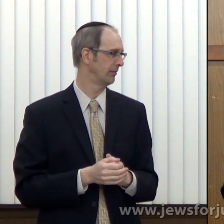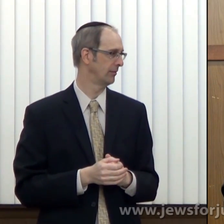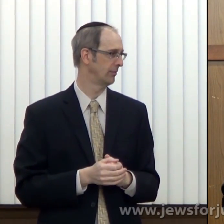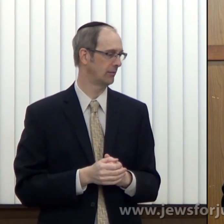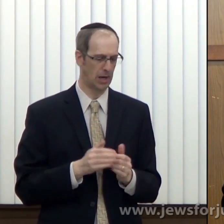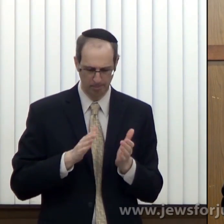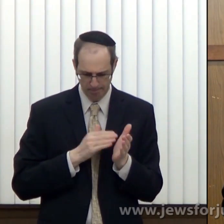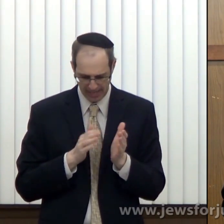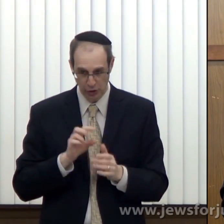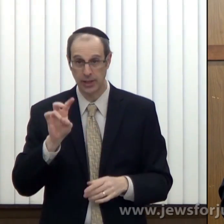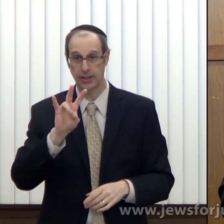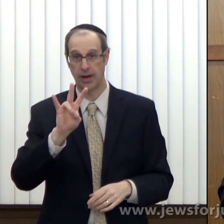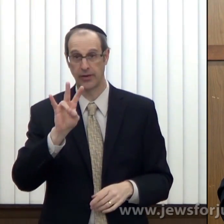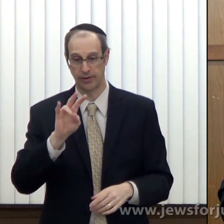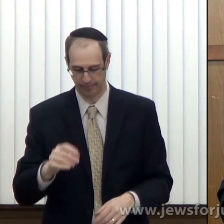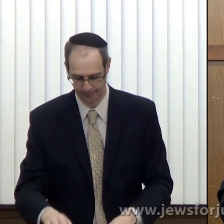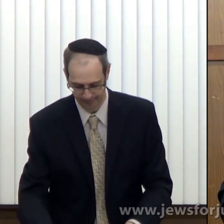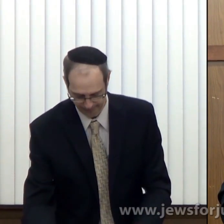On page 7,